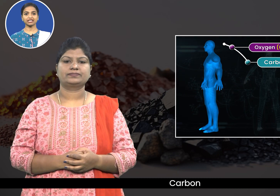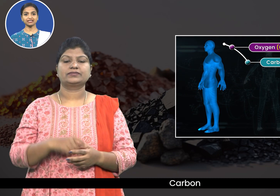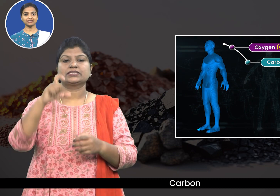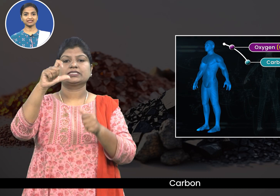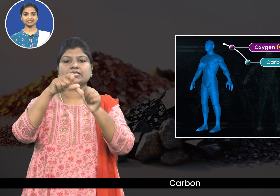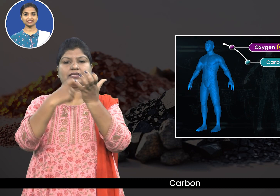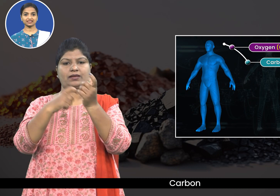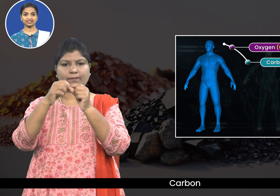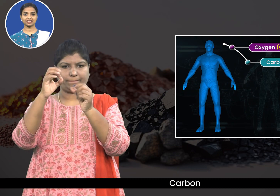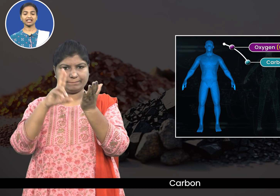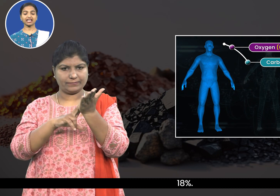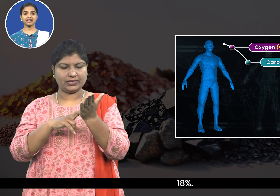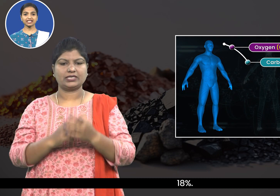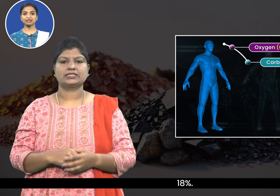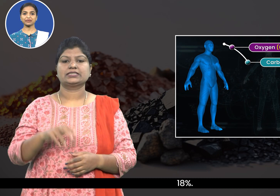carbon